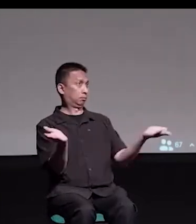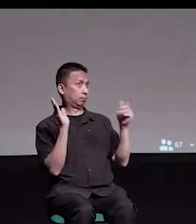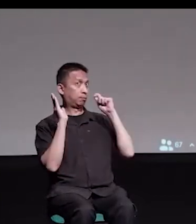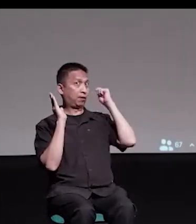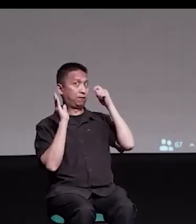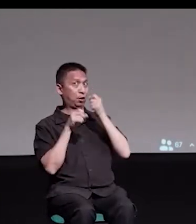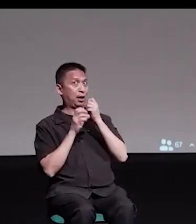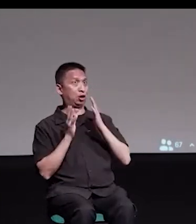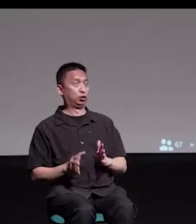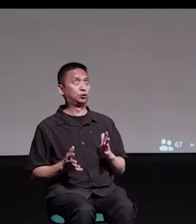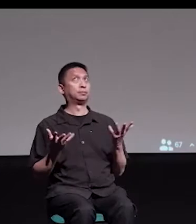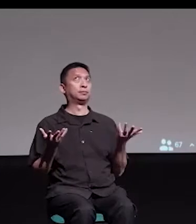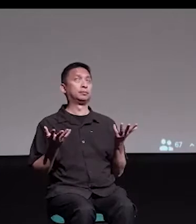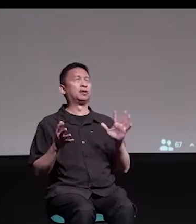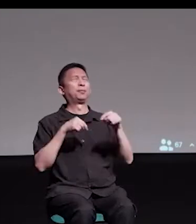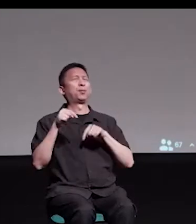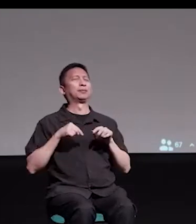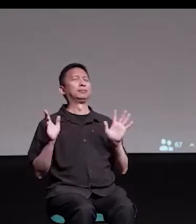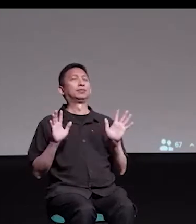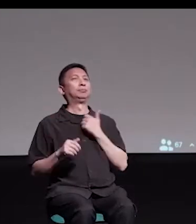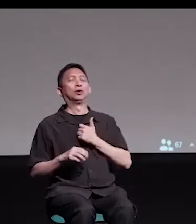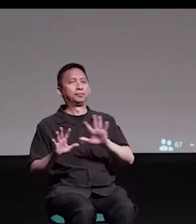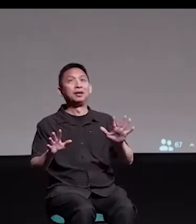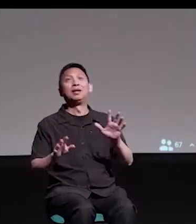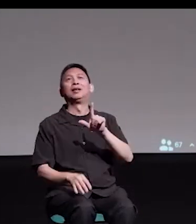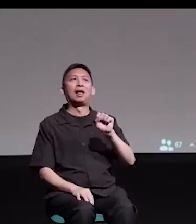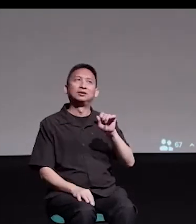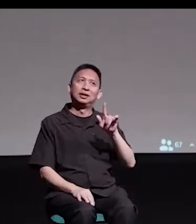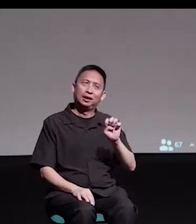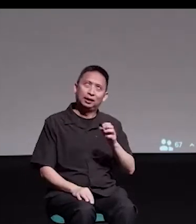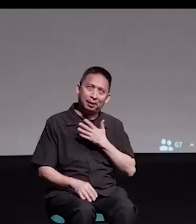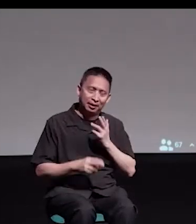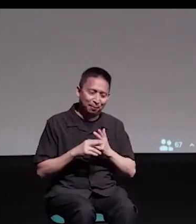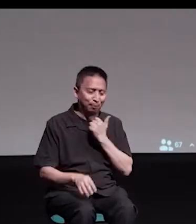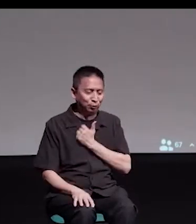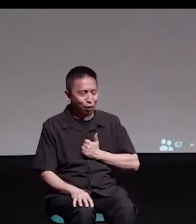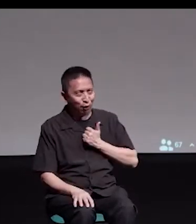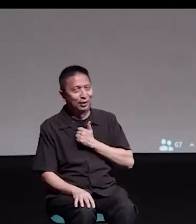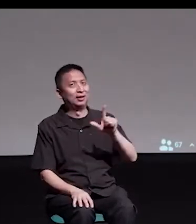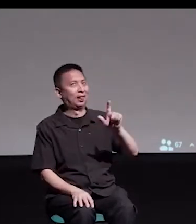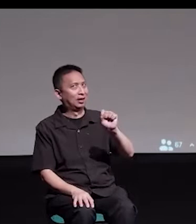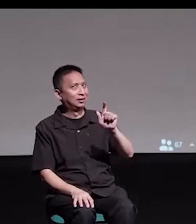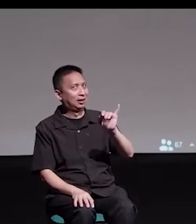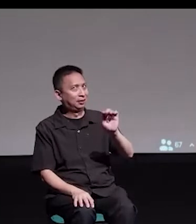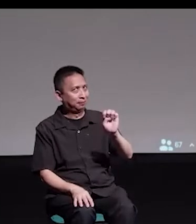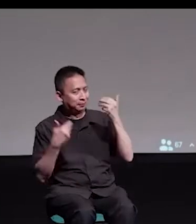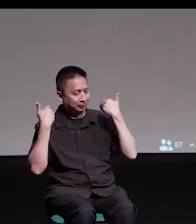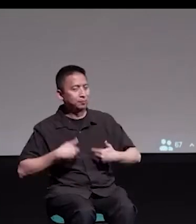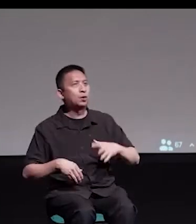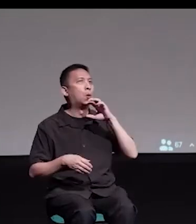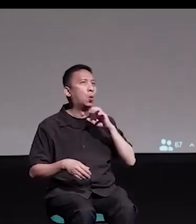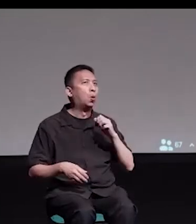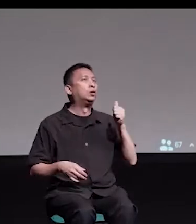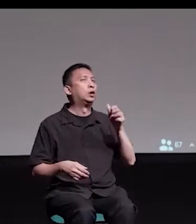people. I mean, let's clarify. Oh, I'm sorry. First of all, Leslie Simmer here. I'm an